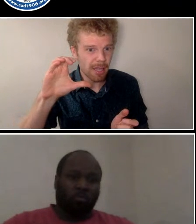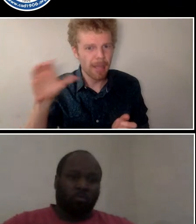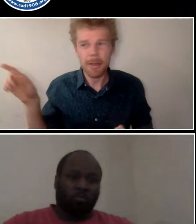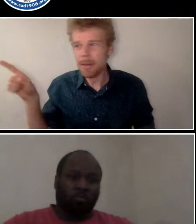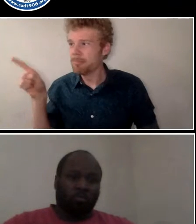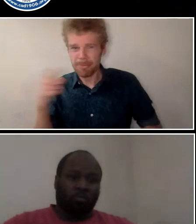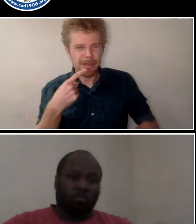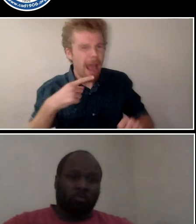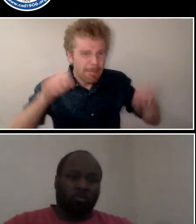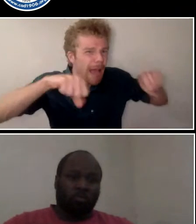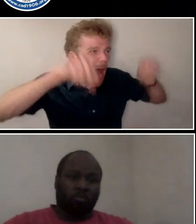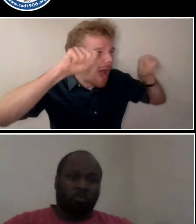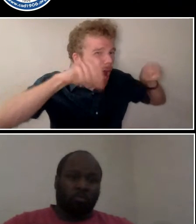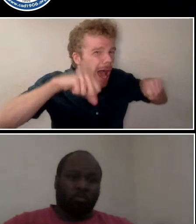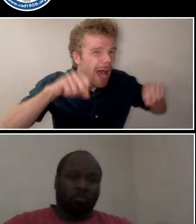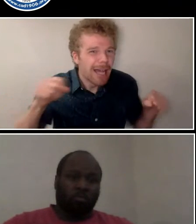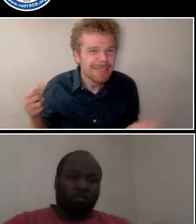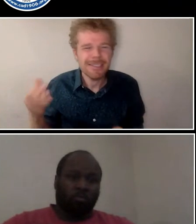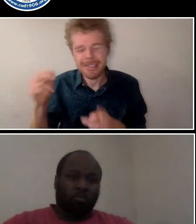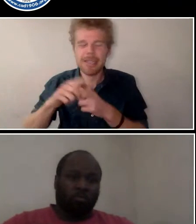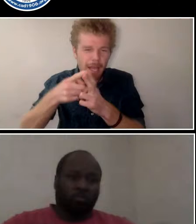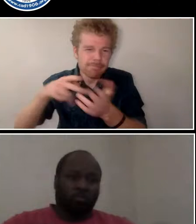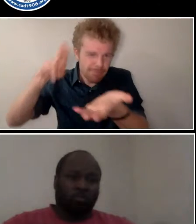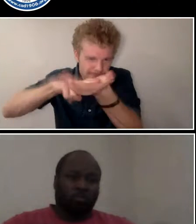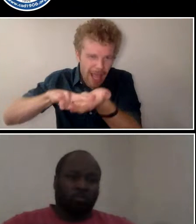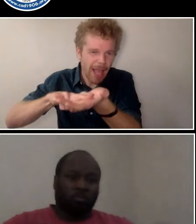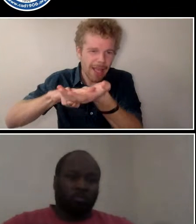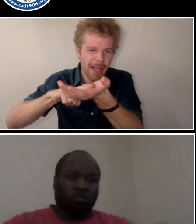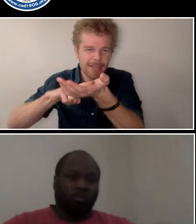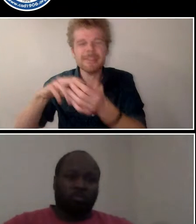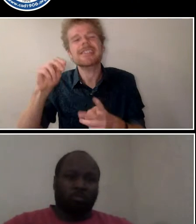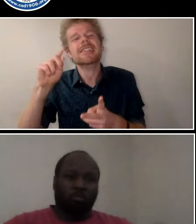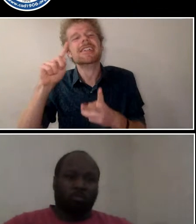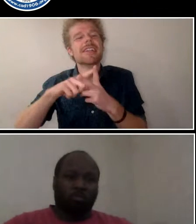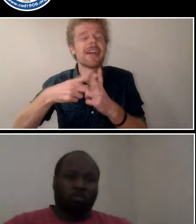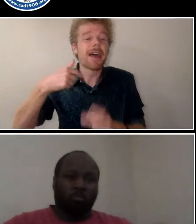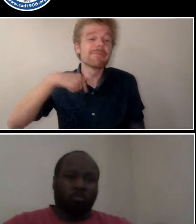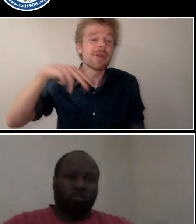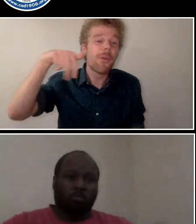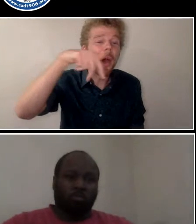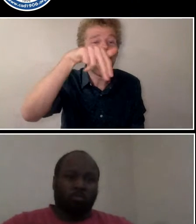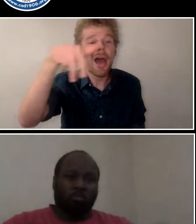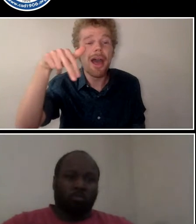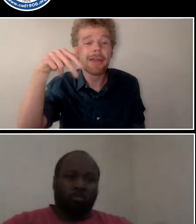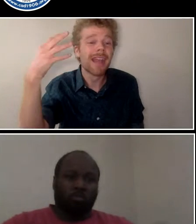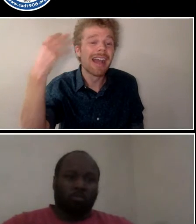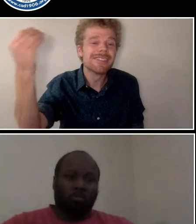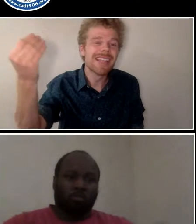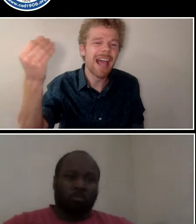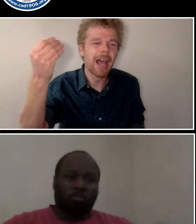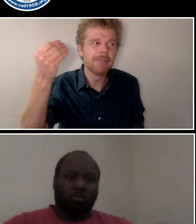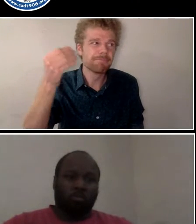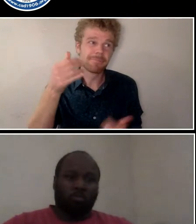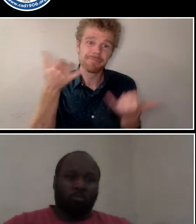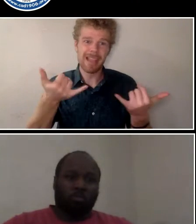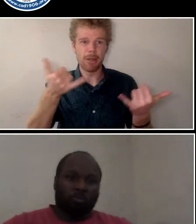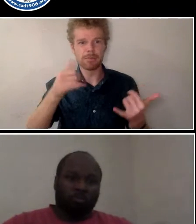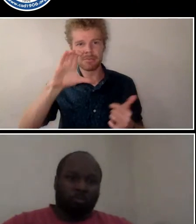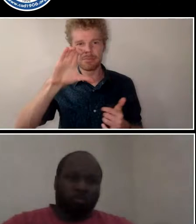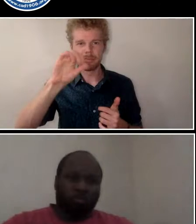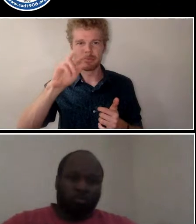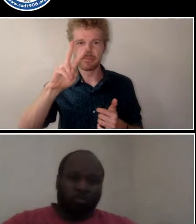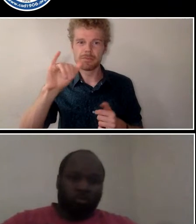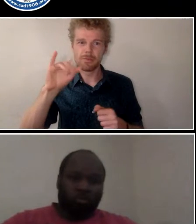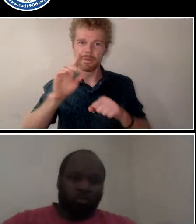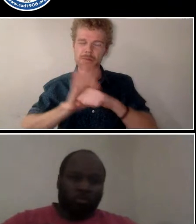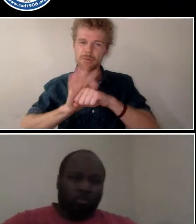be happy to sign my signature, if they would be willing to give me